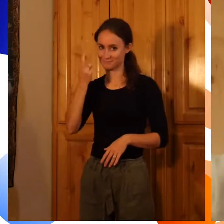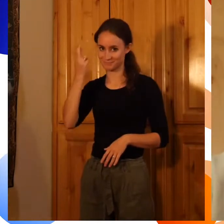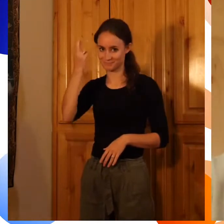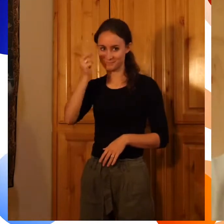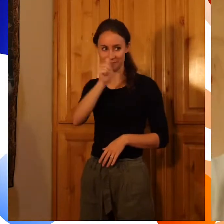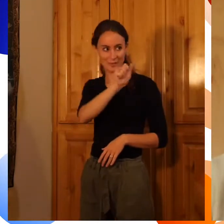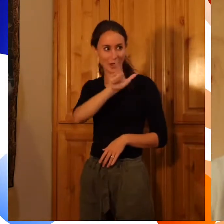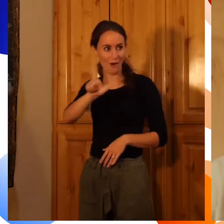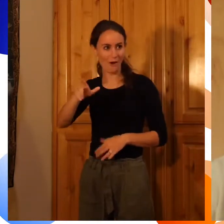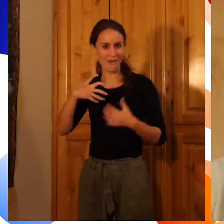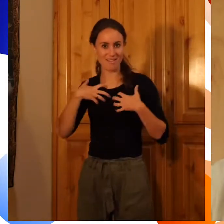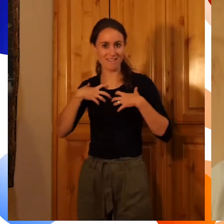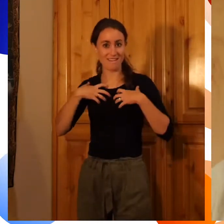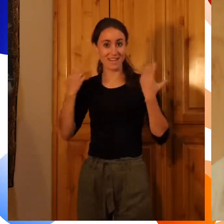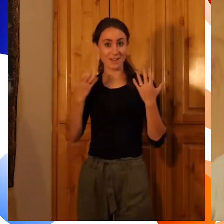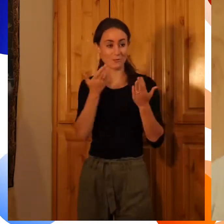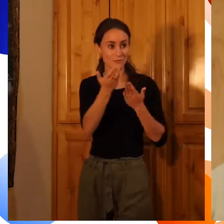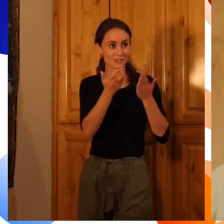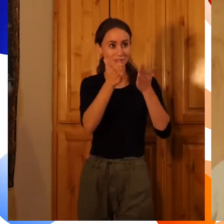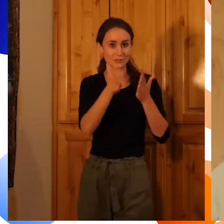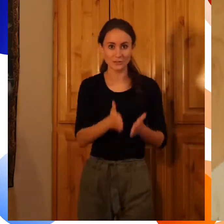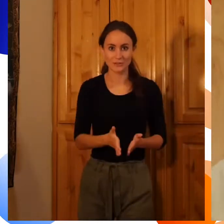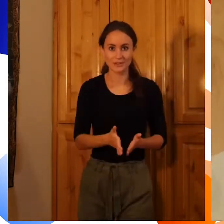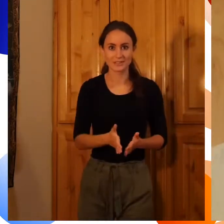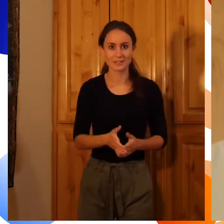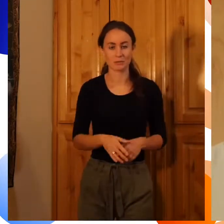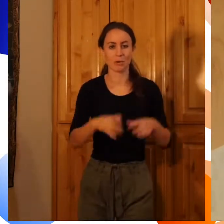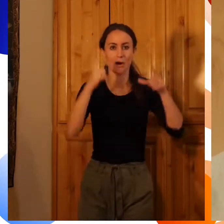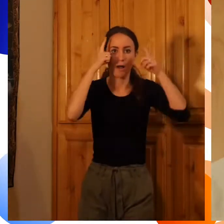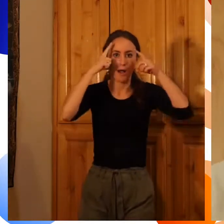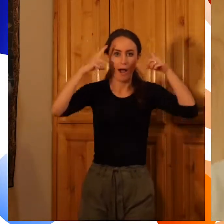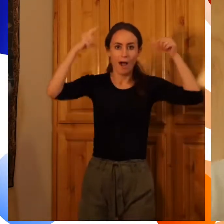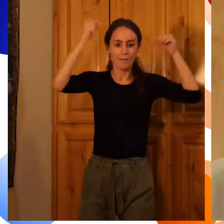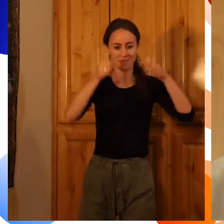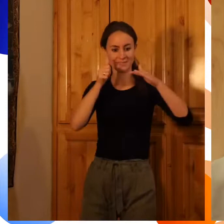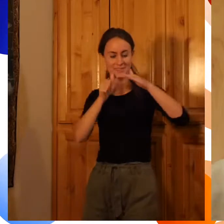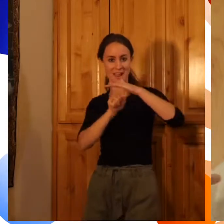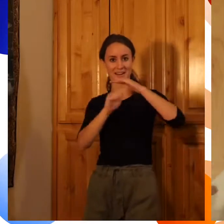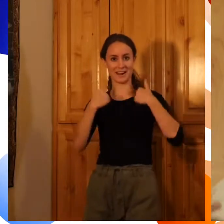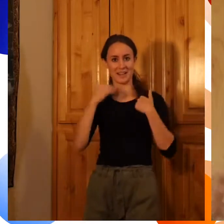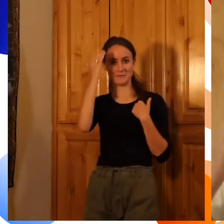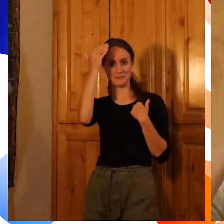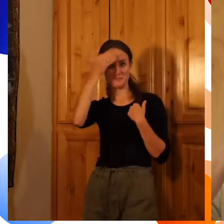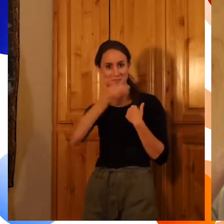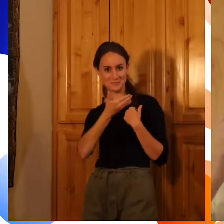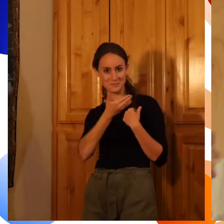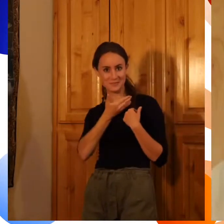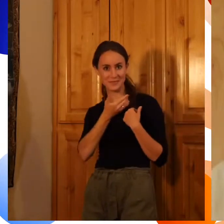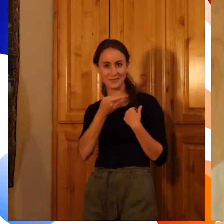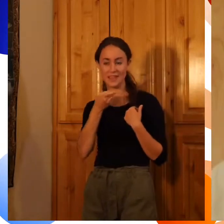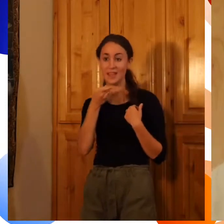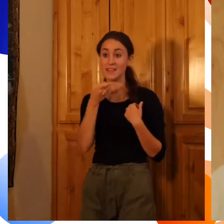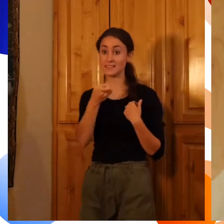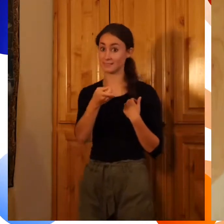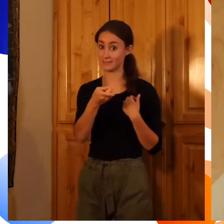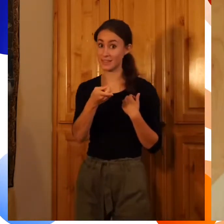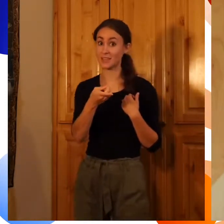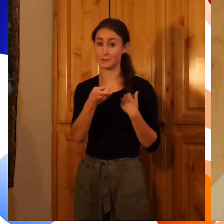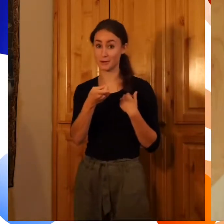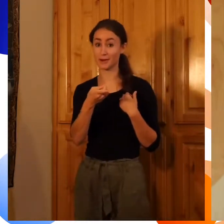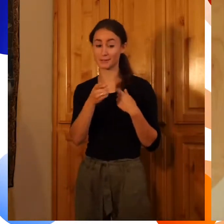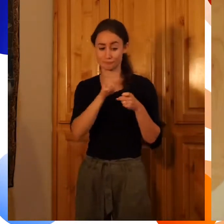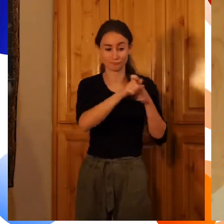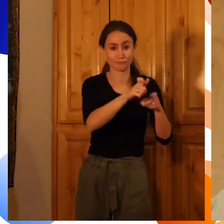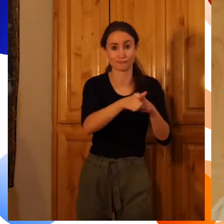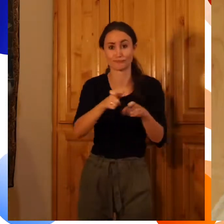fact, hideous, smirking goblins. And they were busy pulling pranks on the incoming guests and family. For when they would come in, they would trip them as